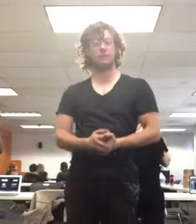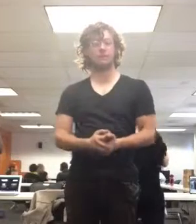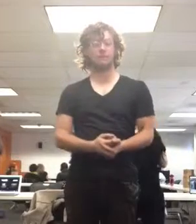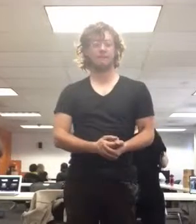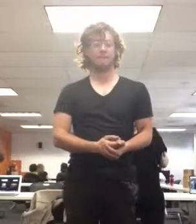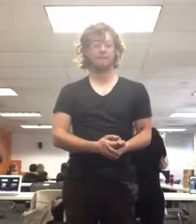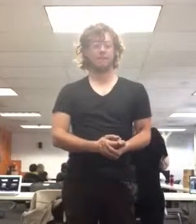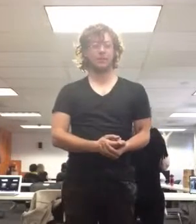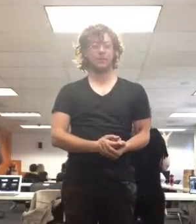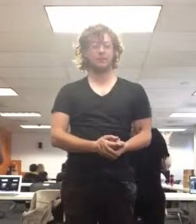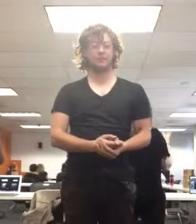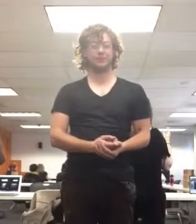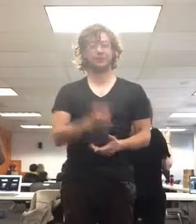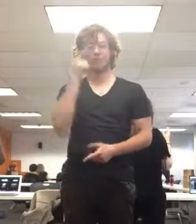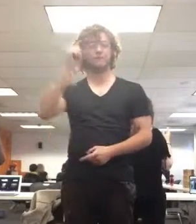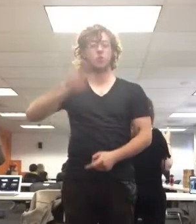produced formally. Good?